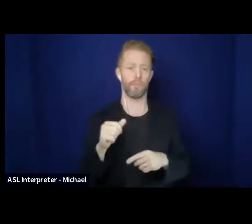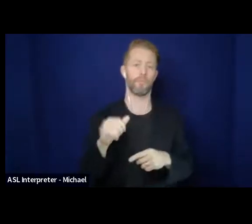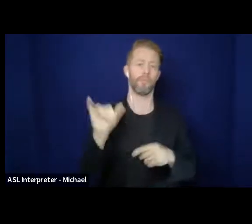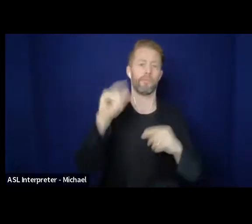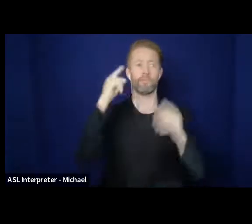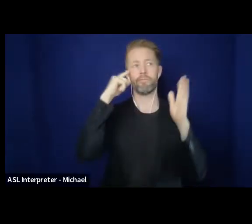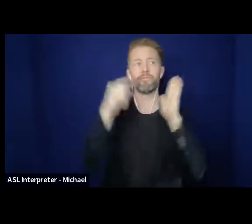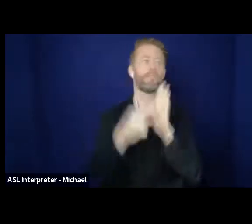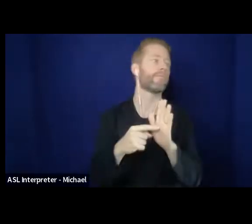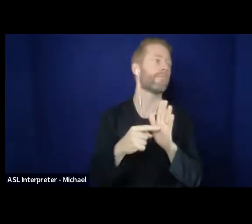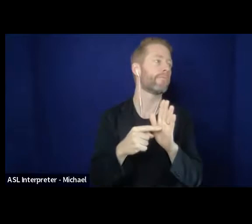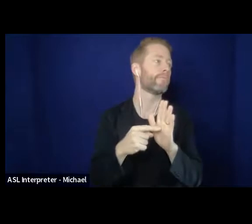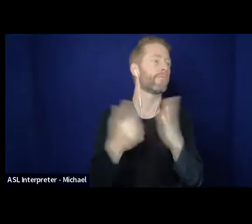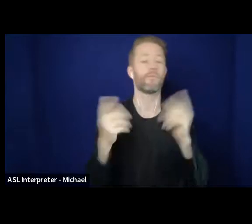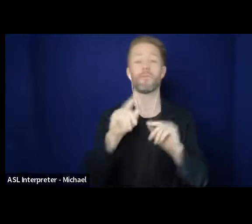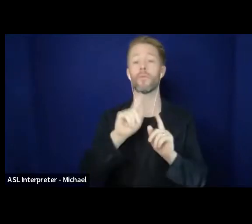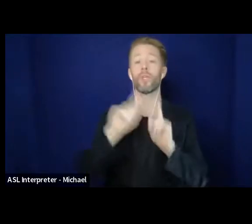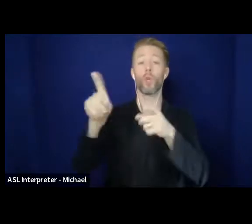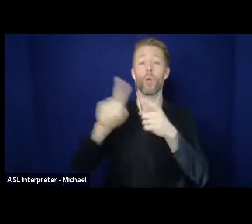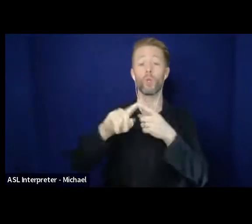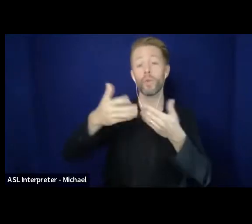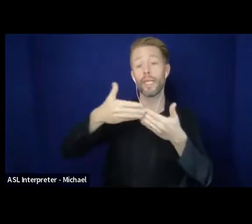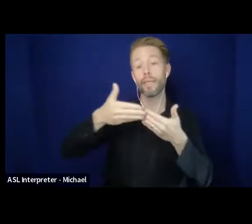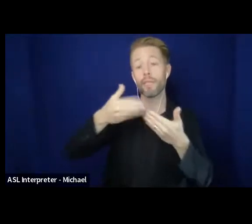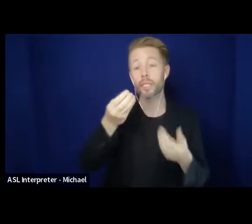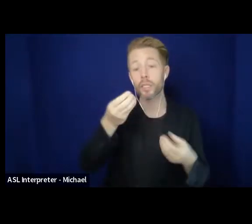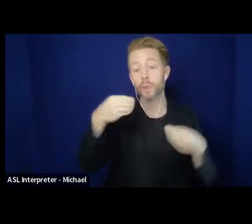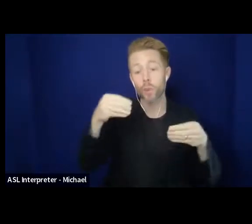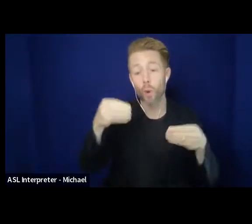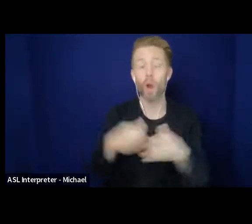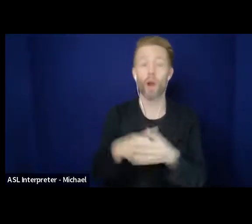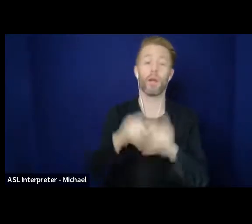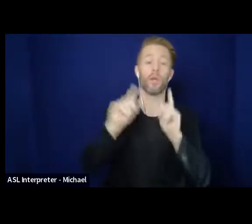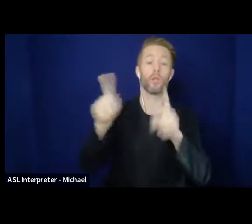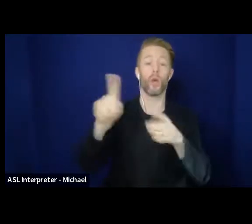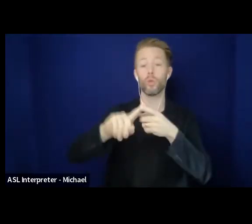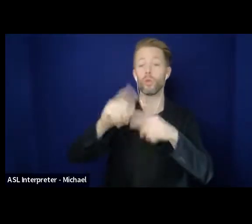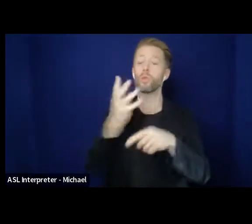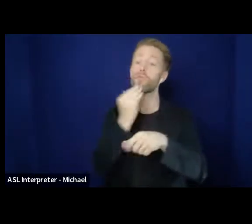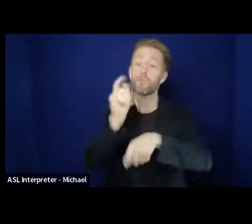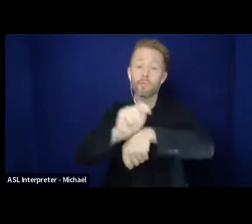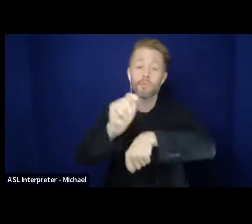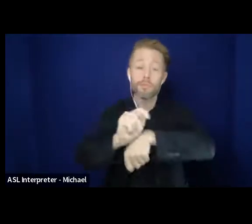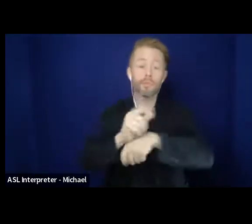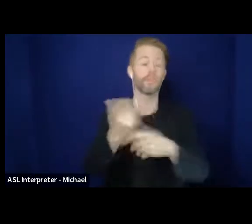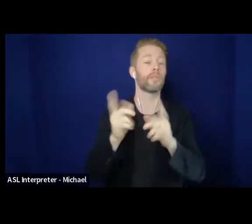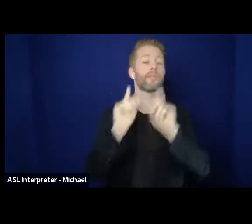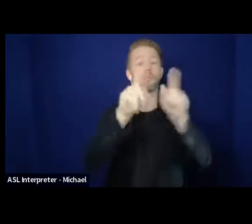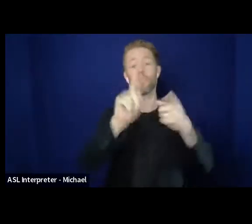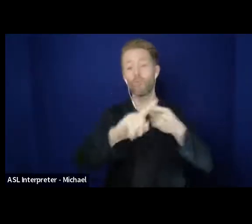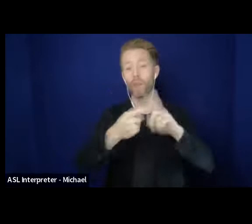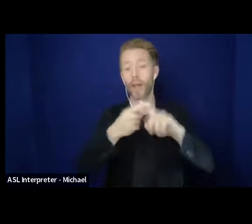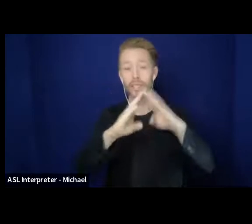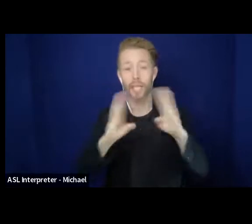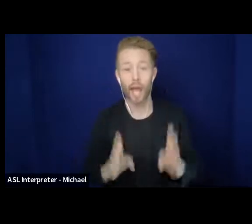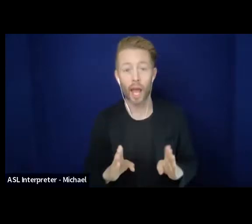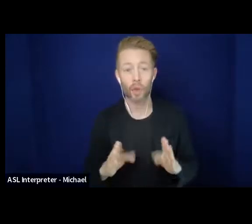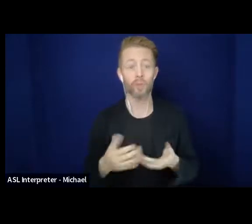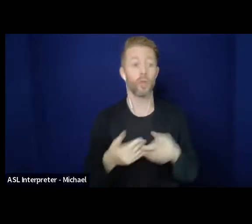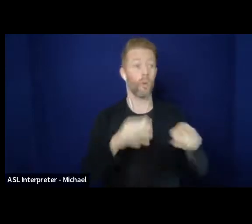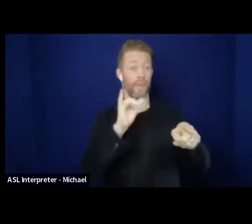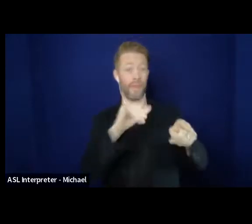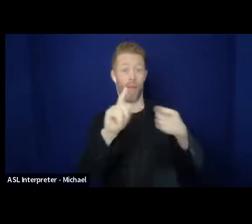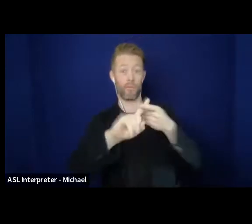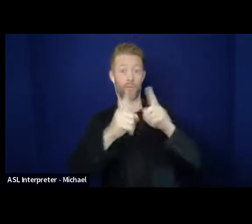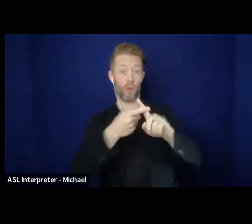don't know, a convenience store, their local synagogue, at a friend's house, especially if the friend is also disabled